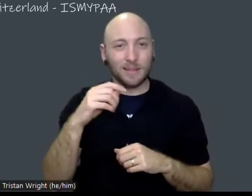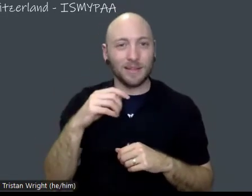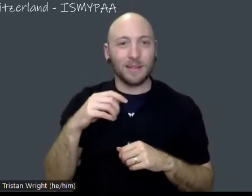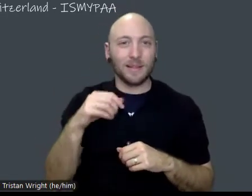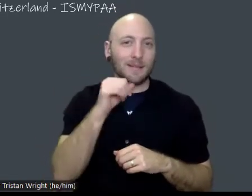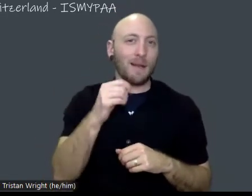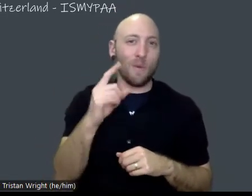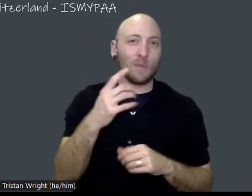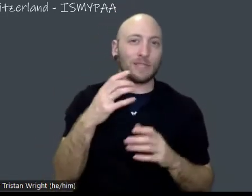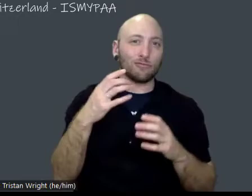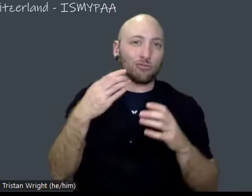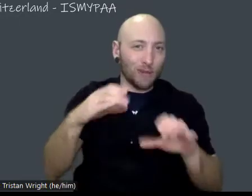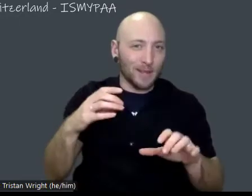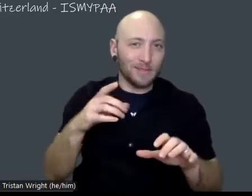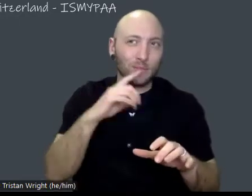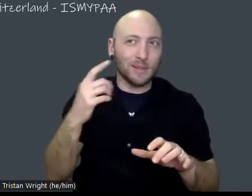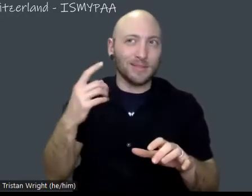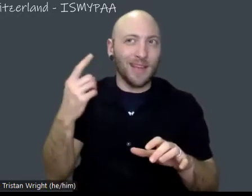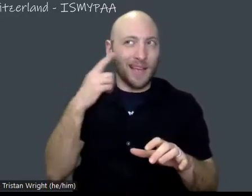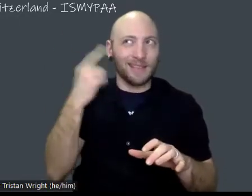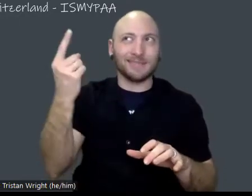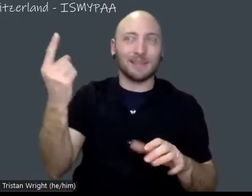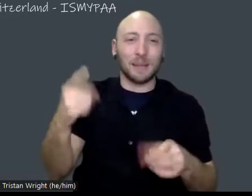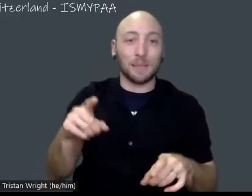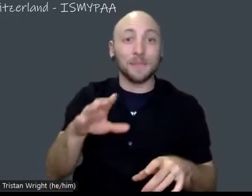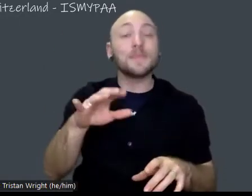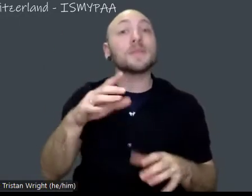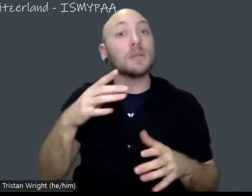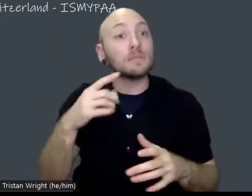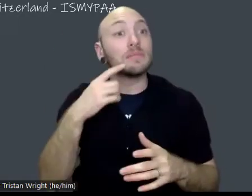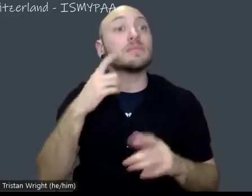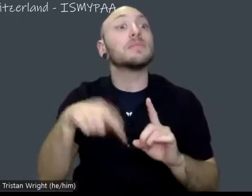me, when I started trying again,